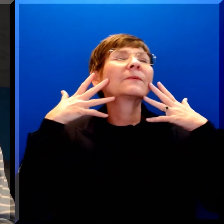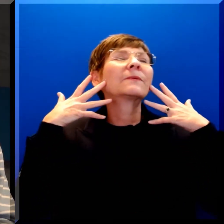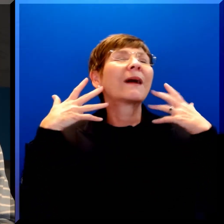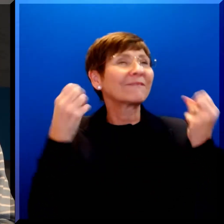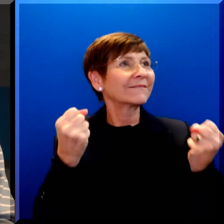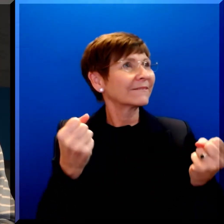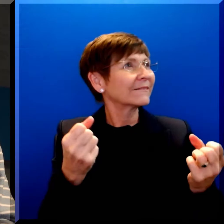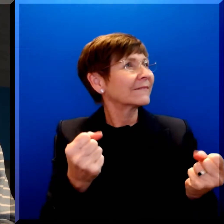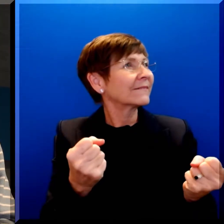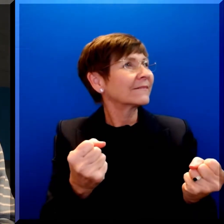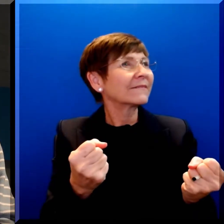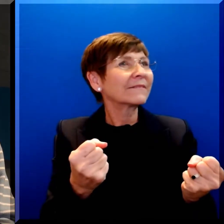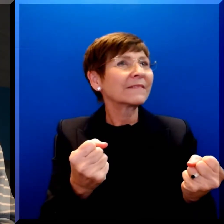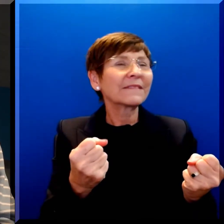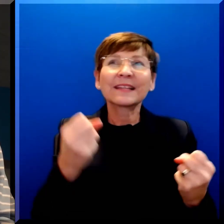my hair.